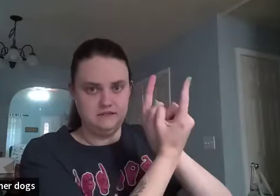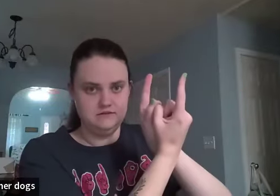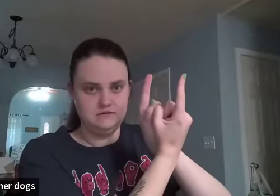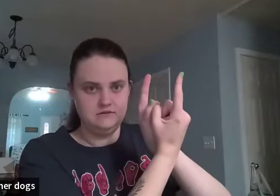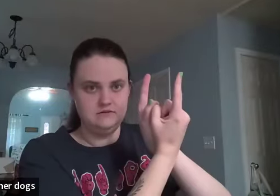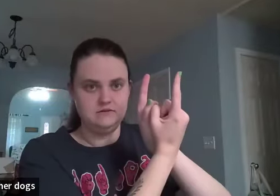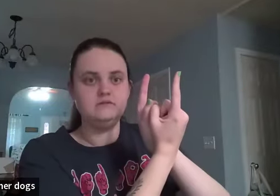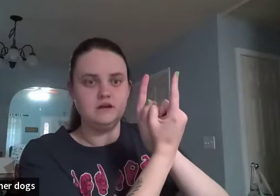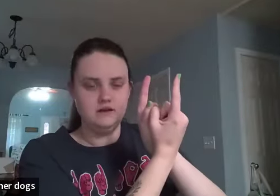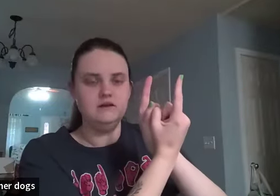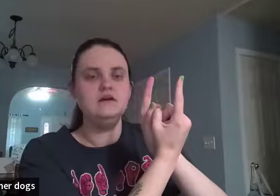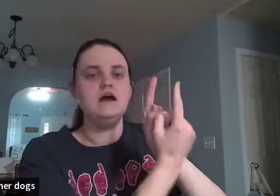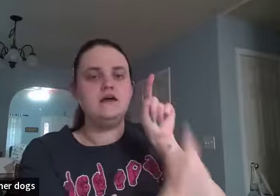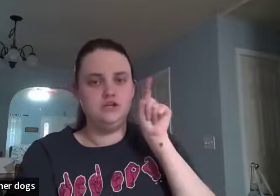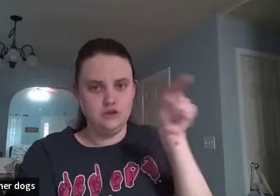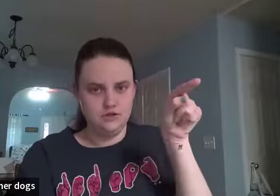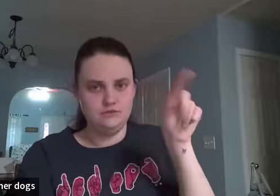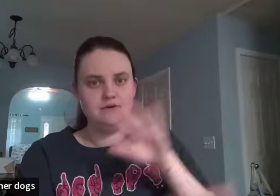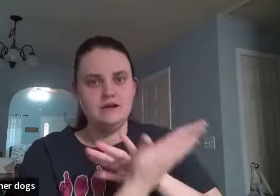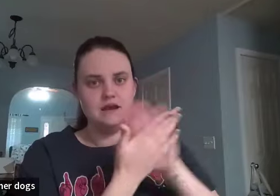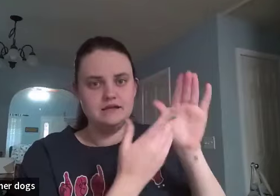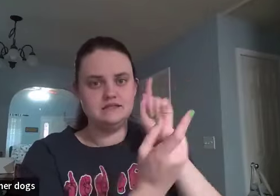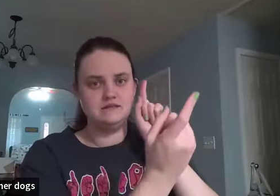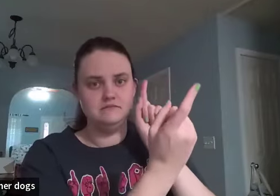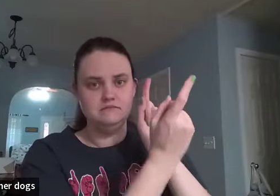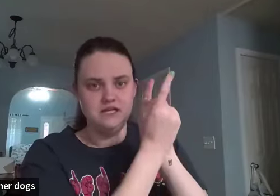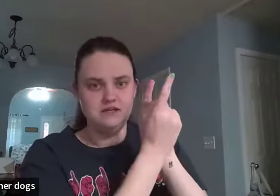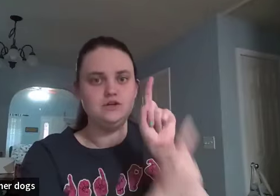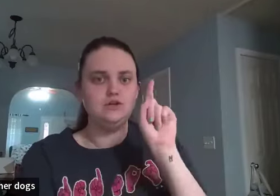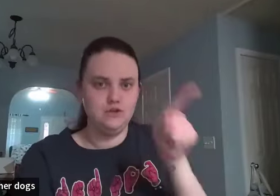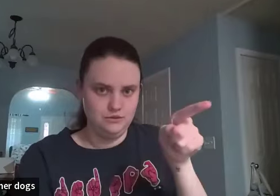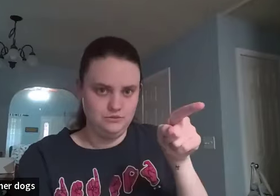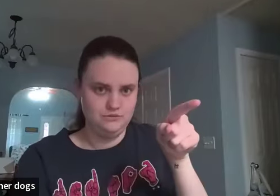meet, okay? And then you go you. Nice to meet you.